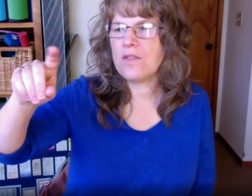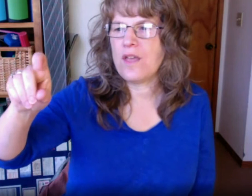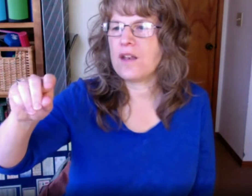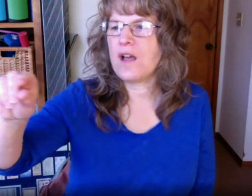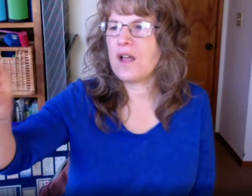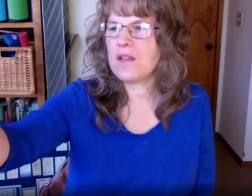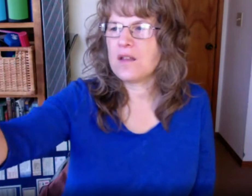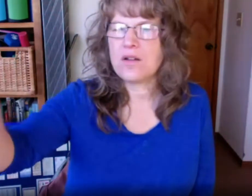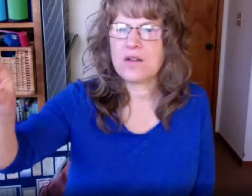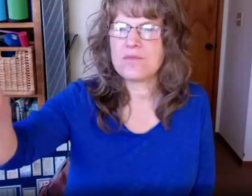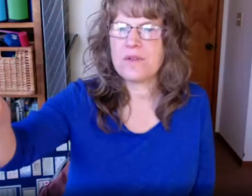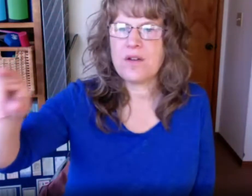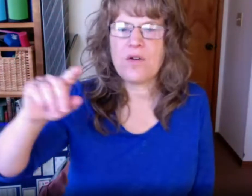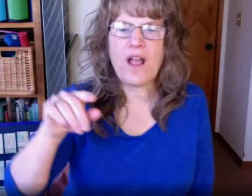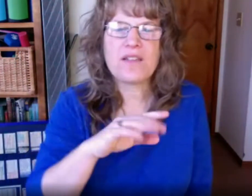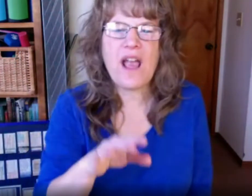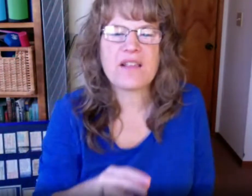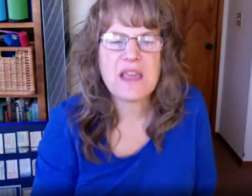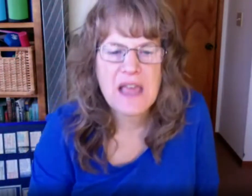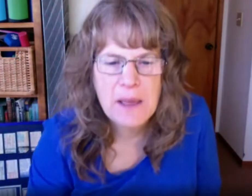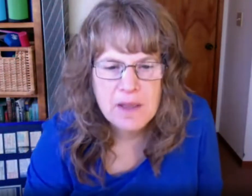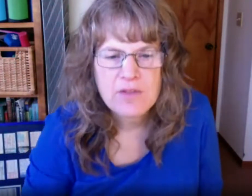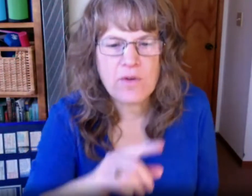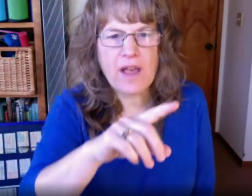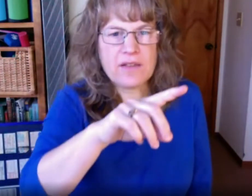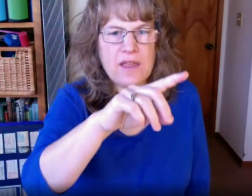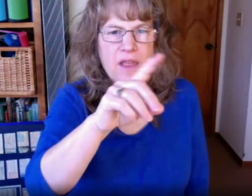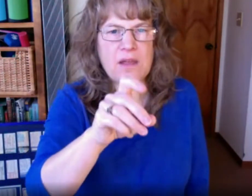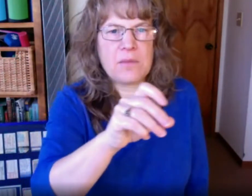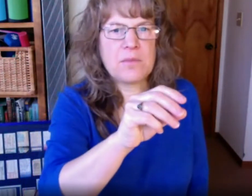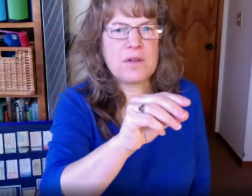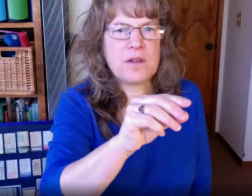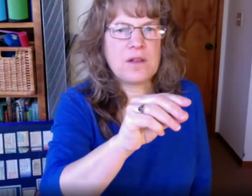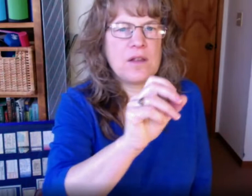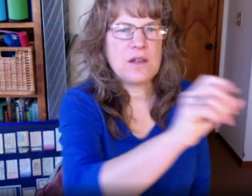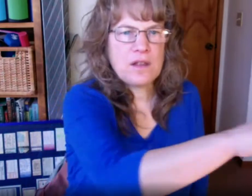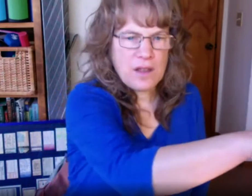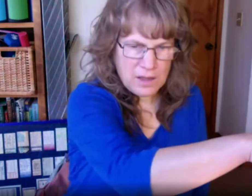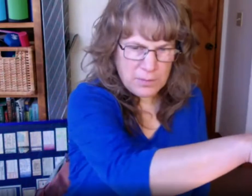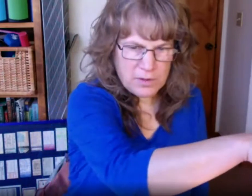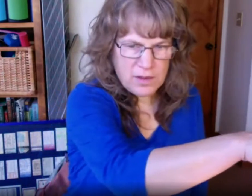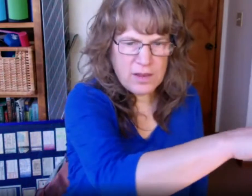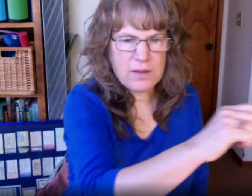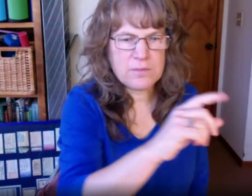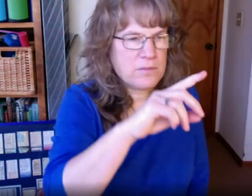then or ask Exactly. him. So ask him, and I point to him.